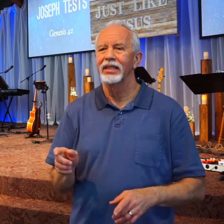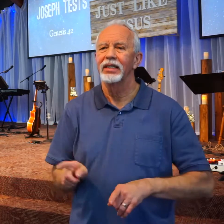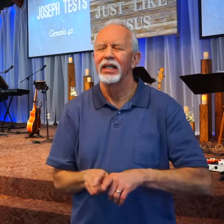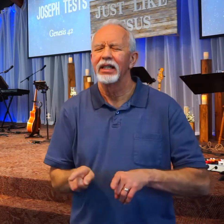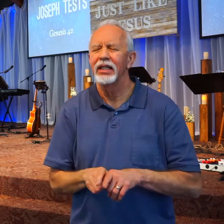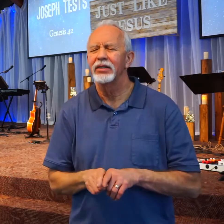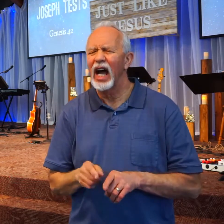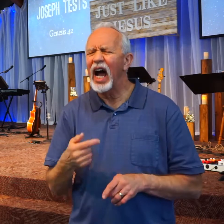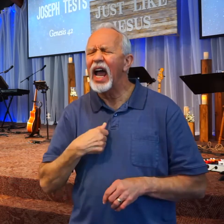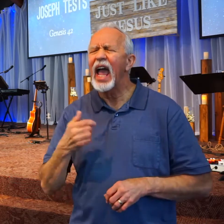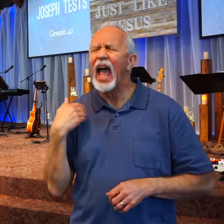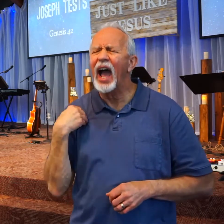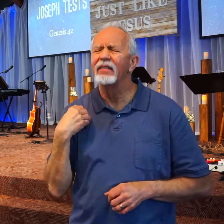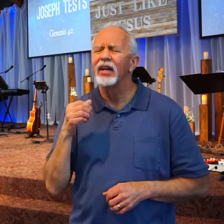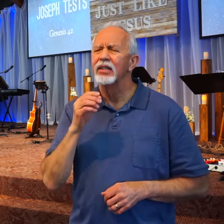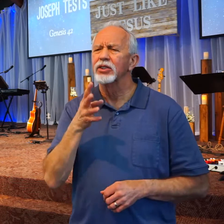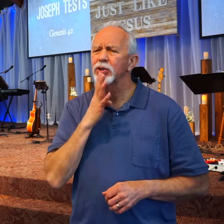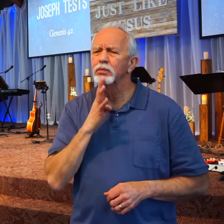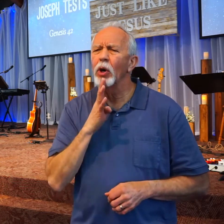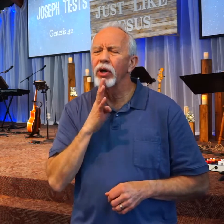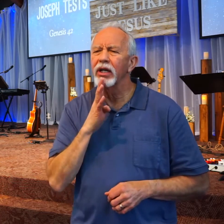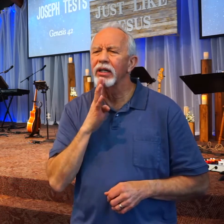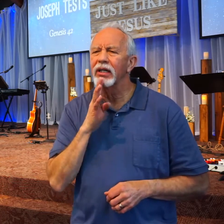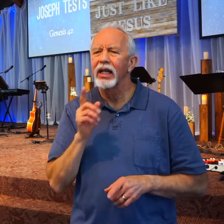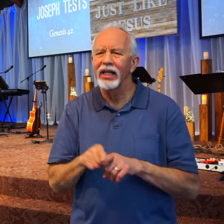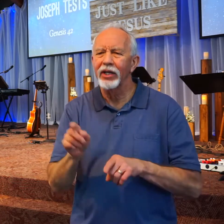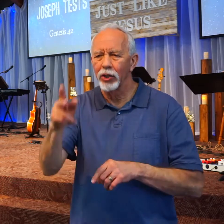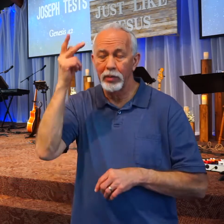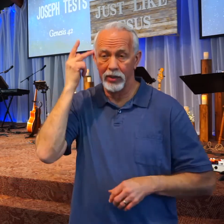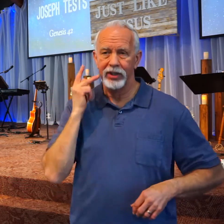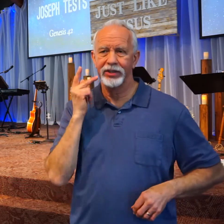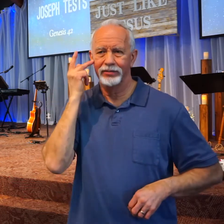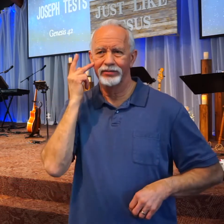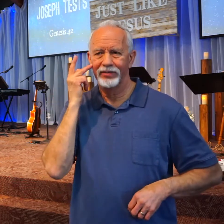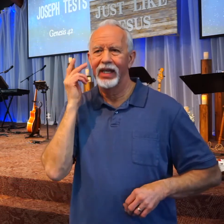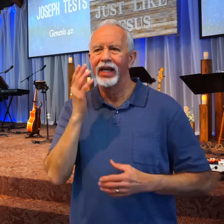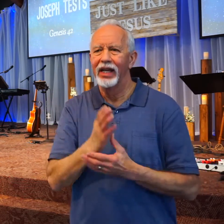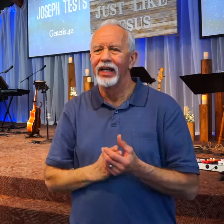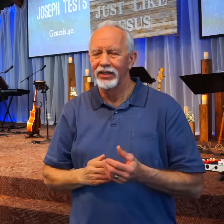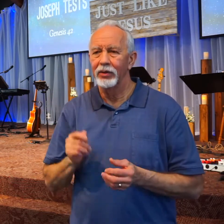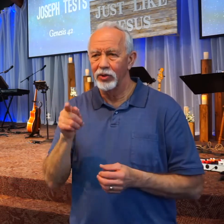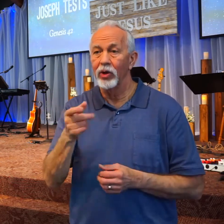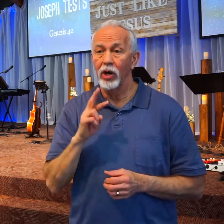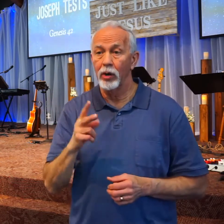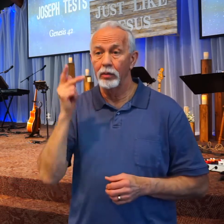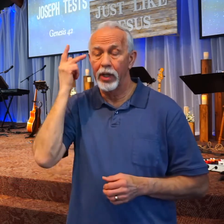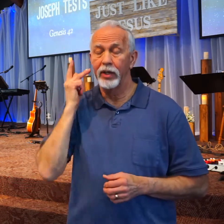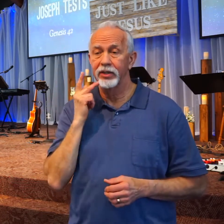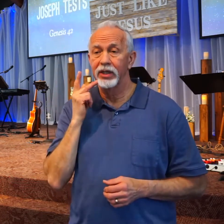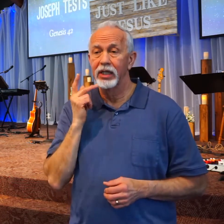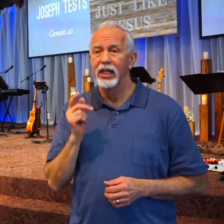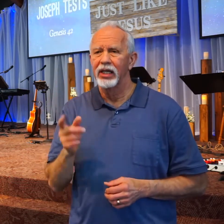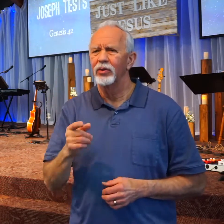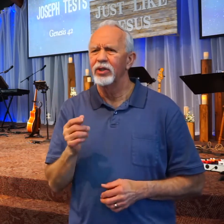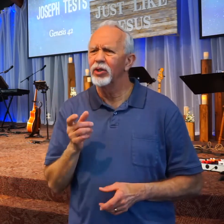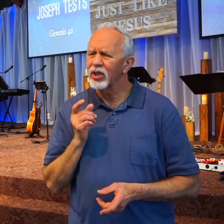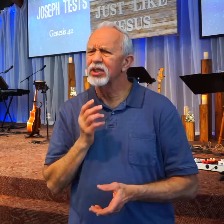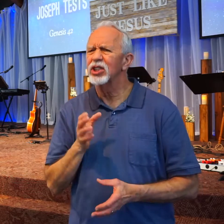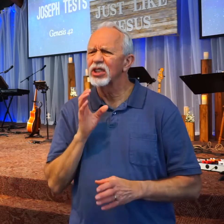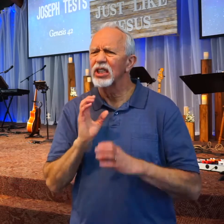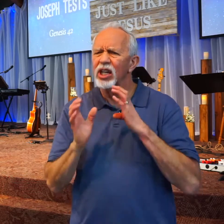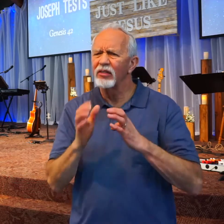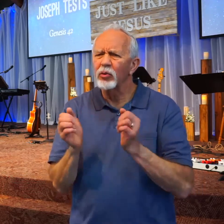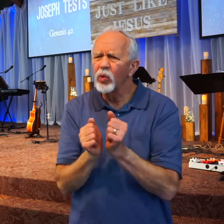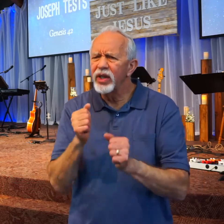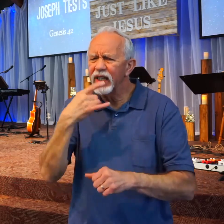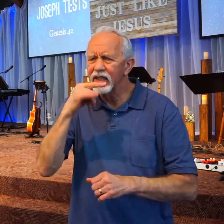"I have spoken." Or like your parents. Some of you are parents right now. Do you ever get to the place with your kids where you just finally say,